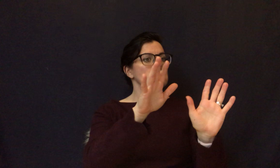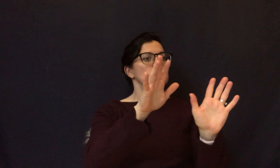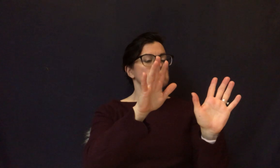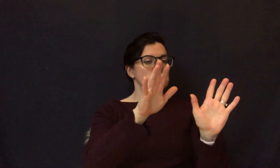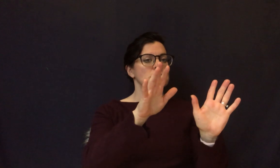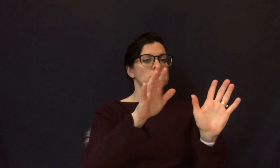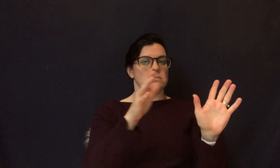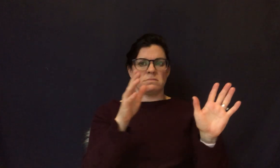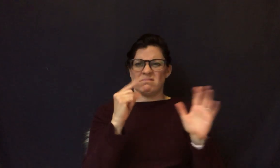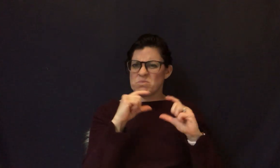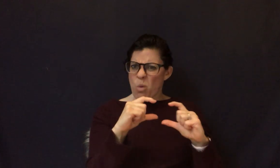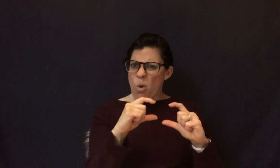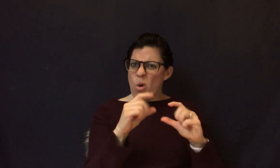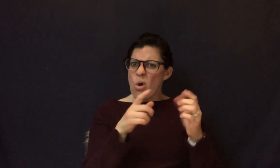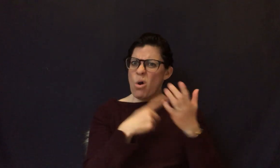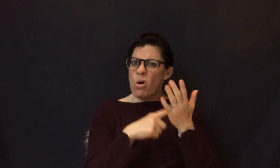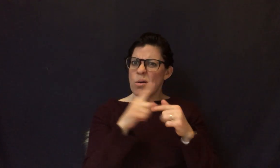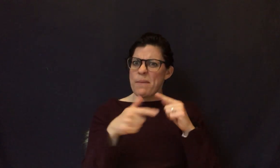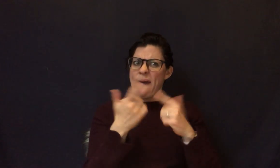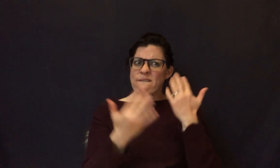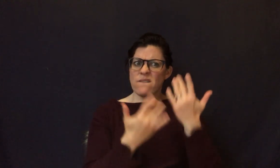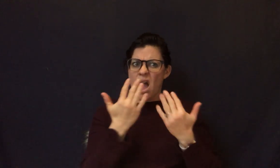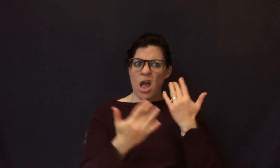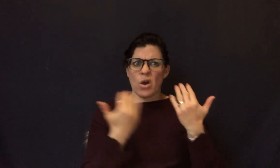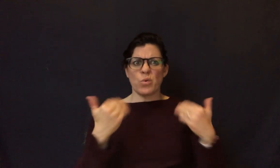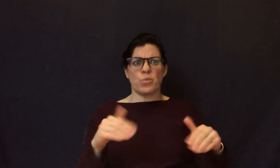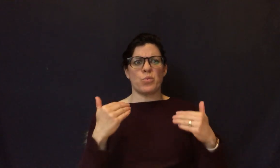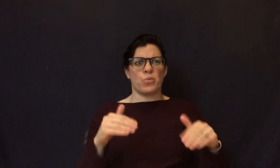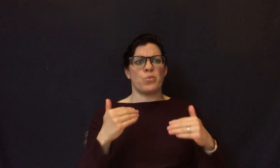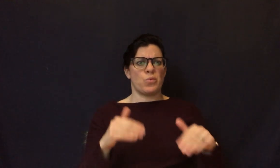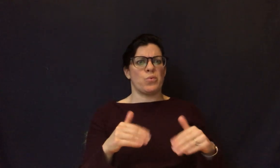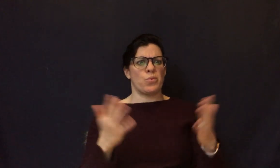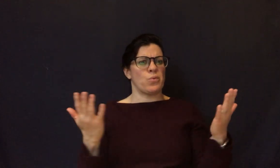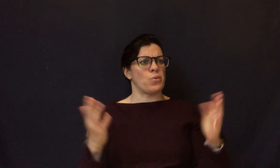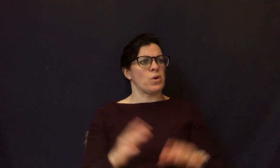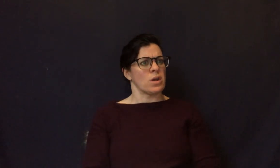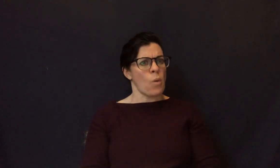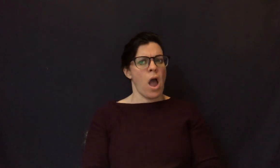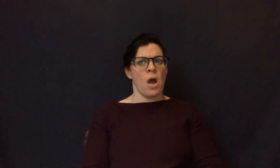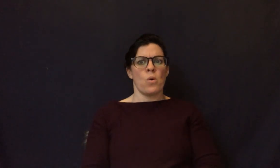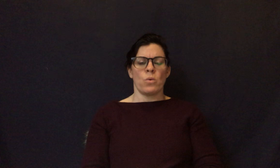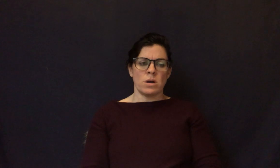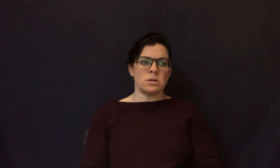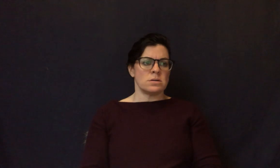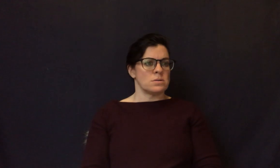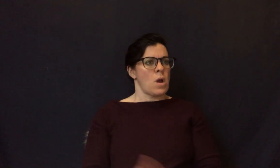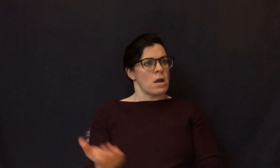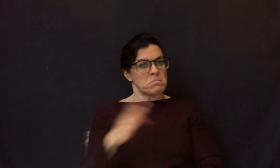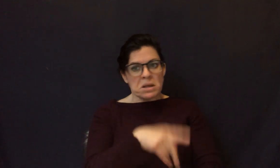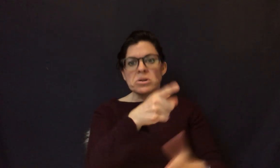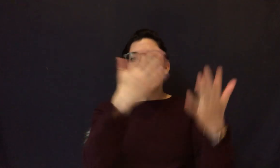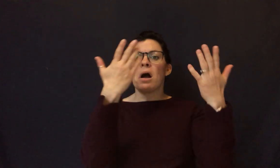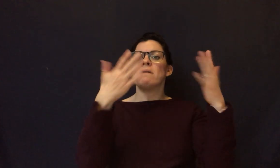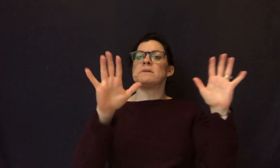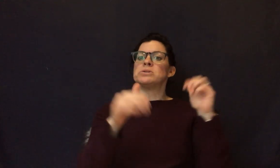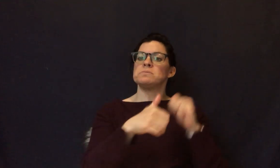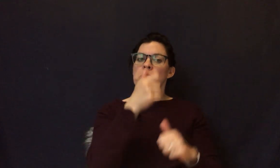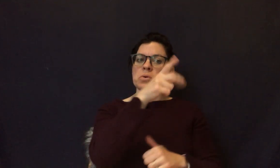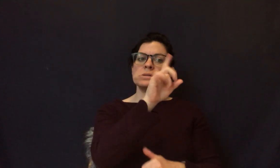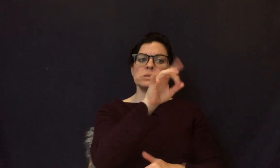Boom. Just like that. All right. So, how to fire start? Well, we kind of talked about that, didn't we? What do we have to do to make